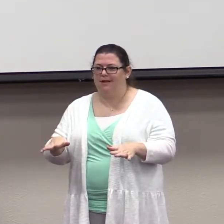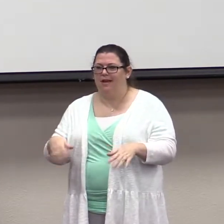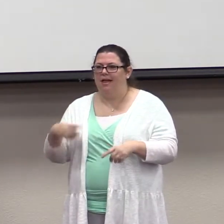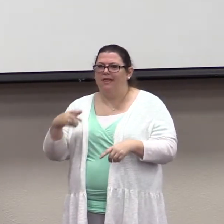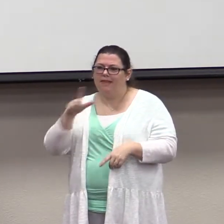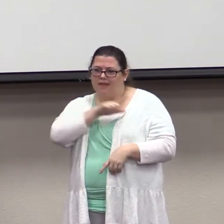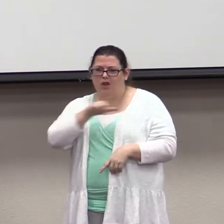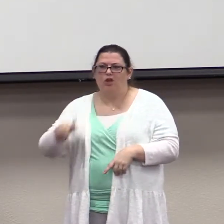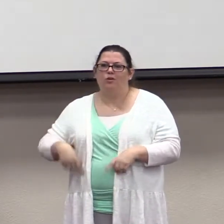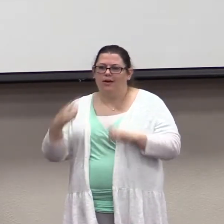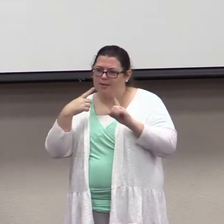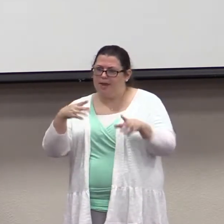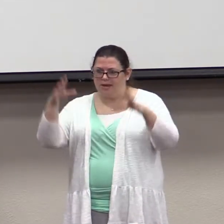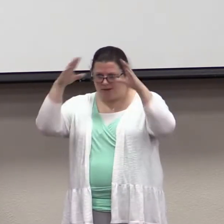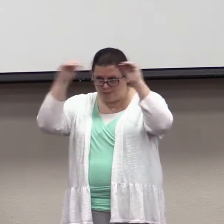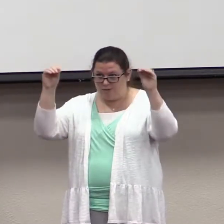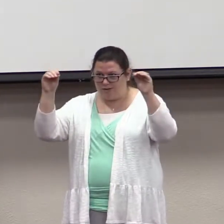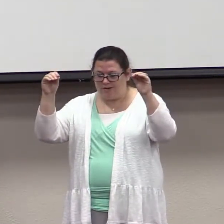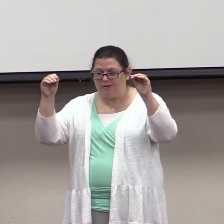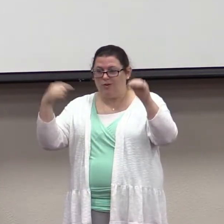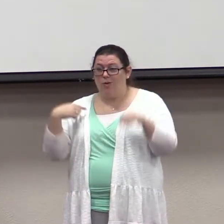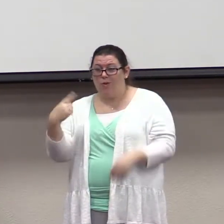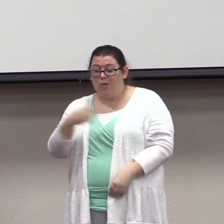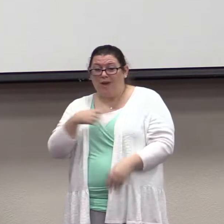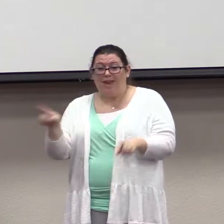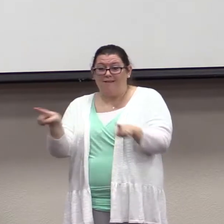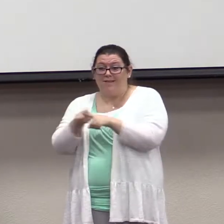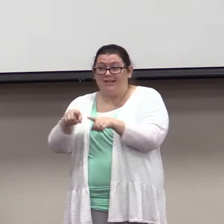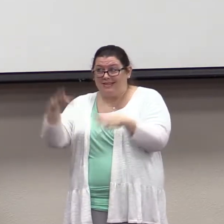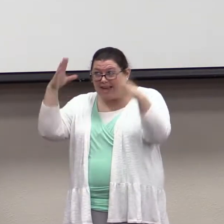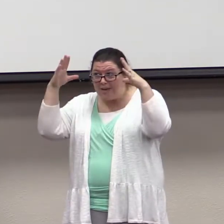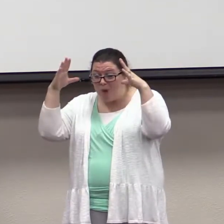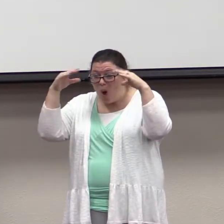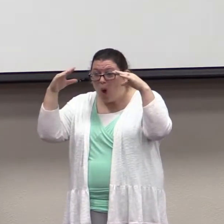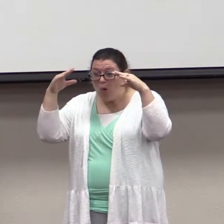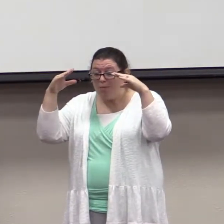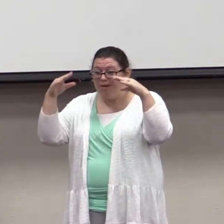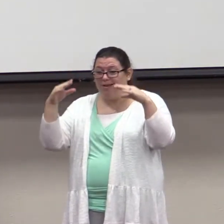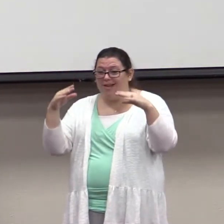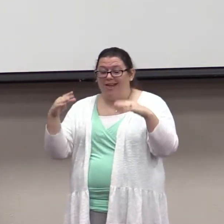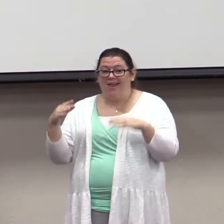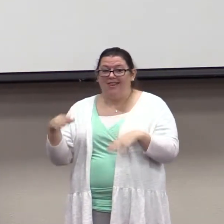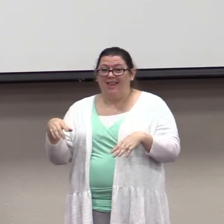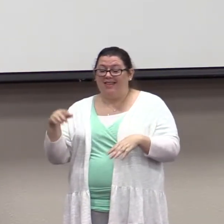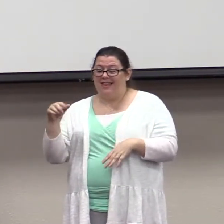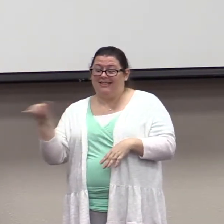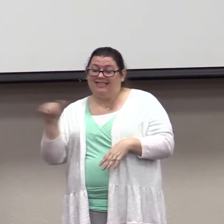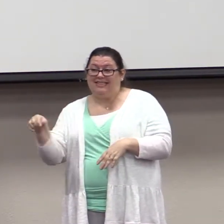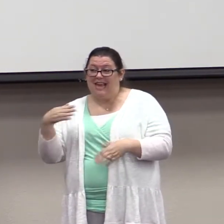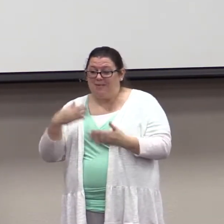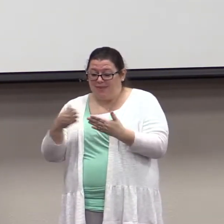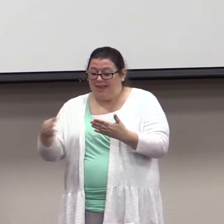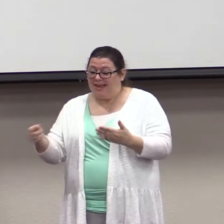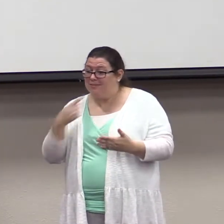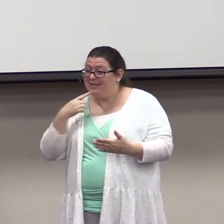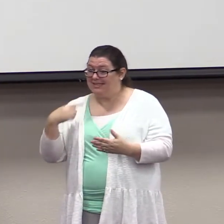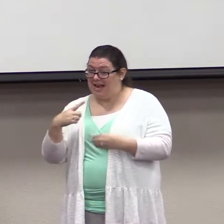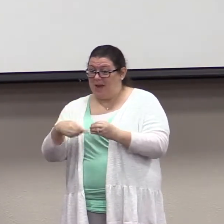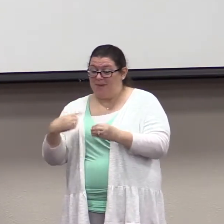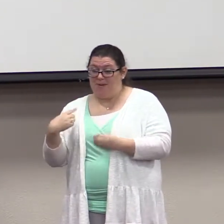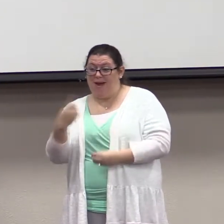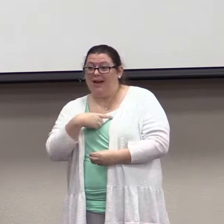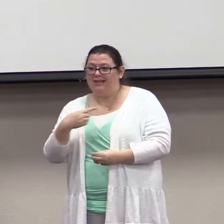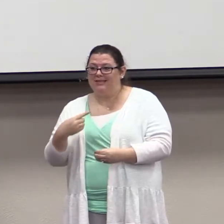hope that the same will be said for any of us when we die, that we had left nothing undone of what the Lord